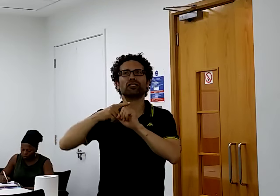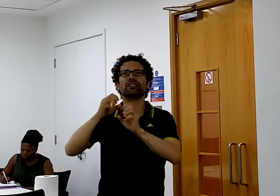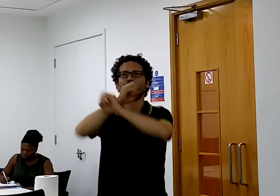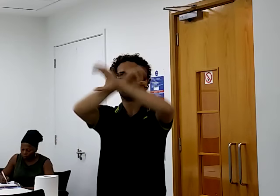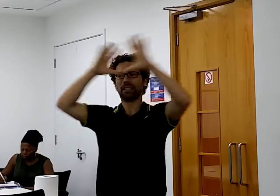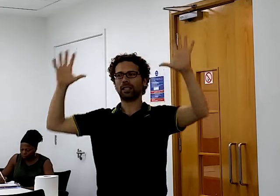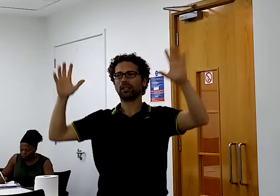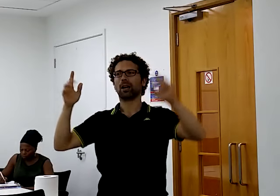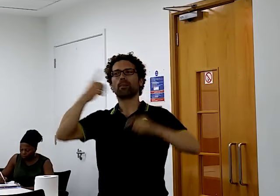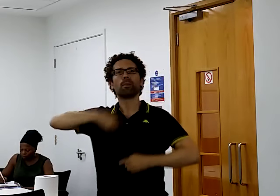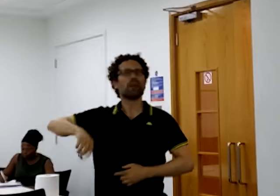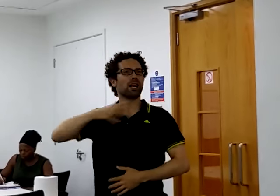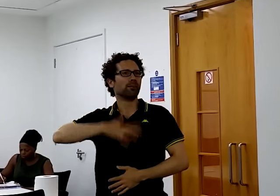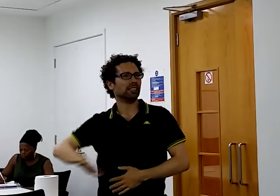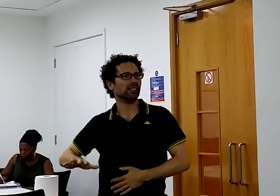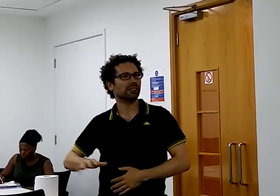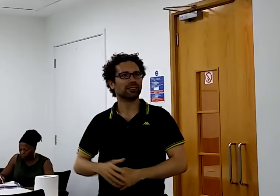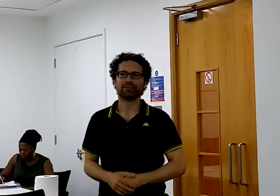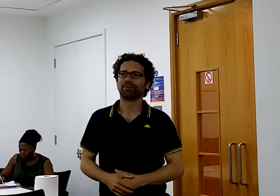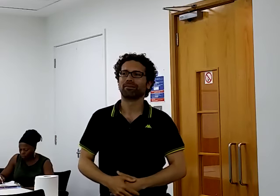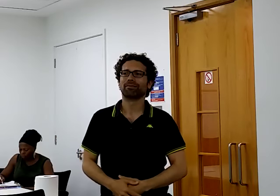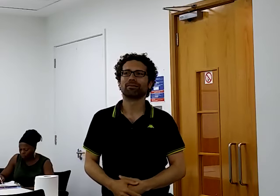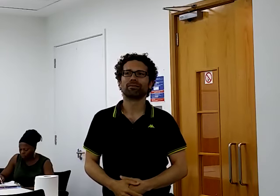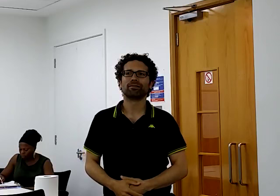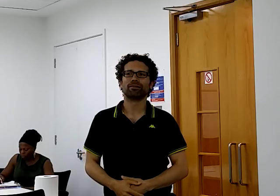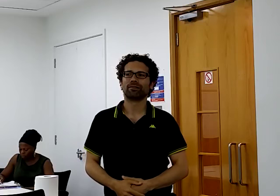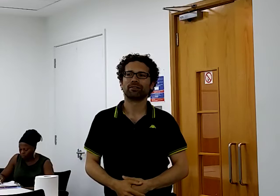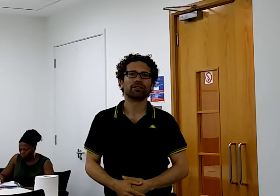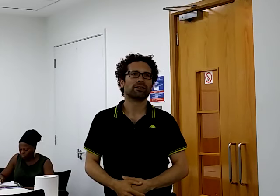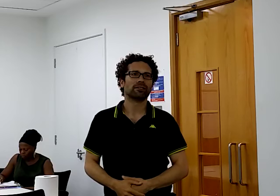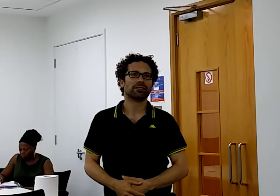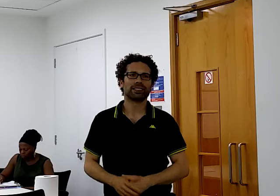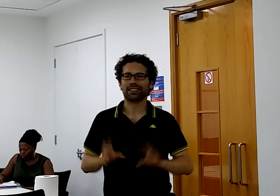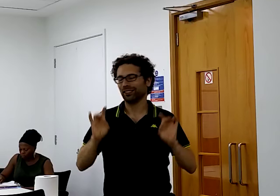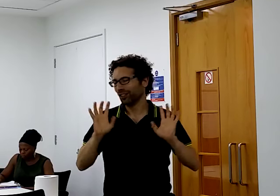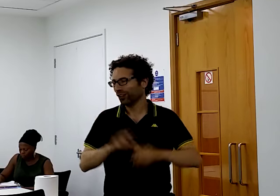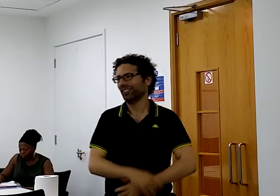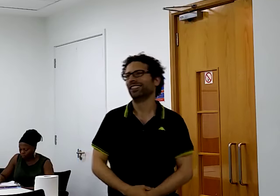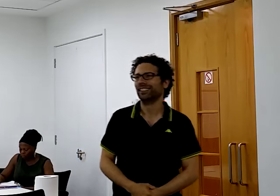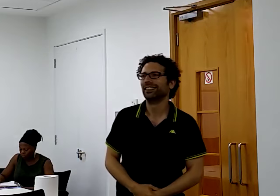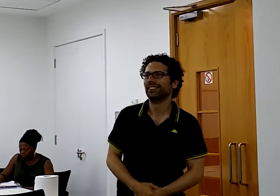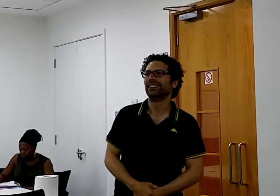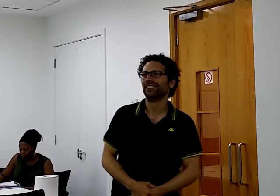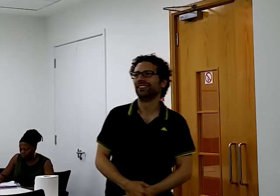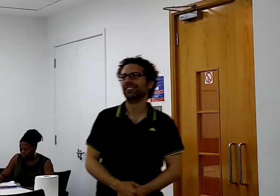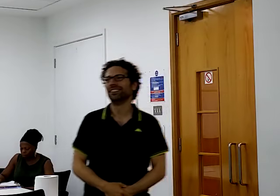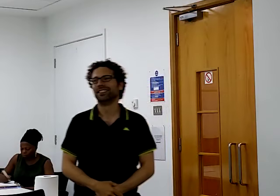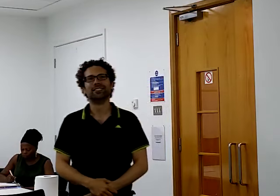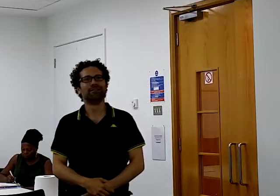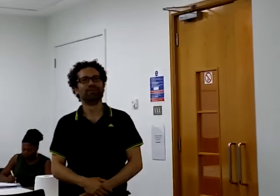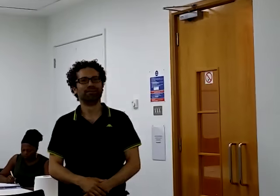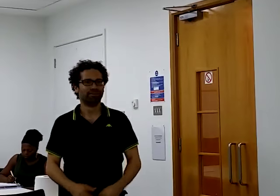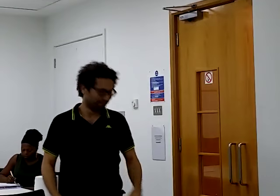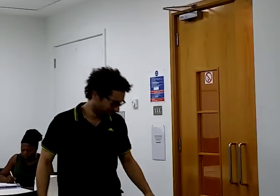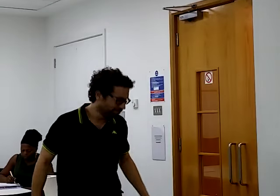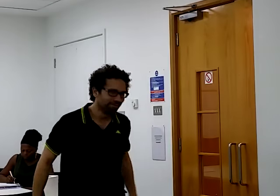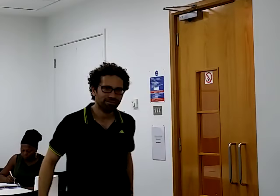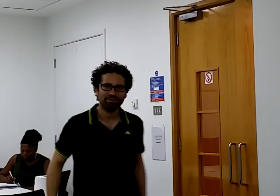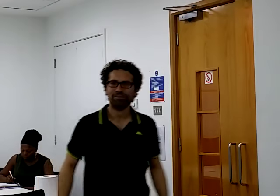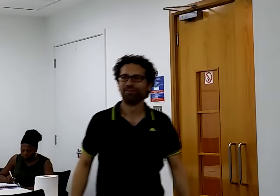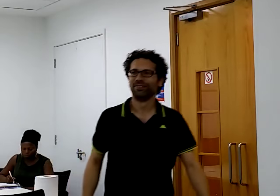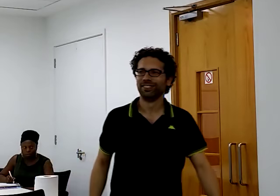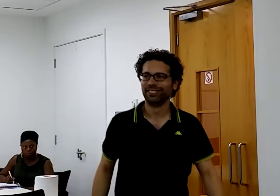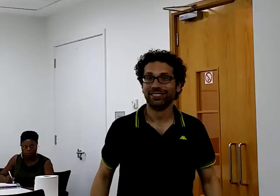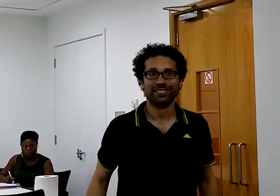want to challenge people and things like that. But I think getting a positive message will help us get more support from everybody wider. Thank you very